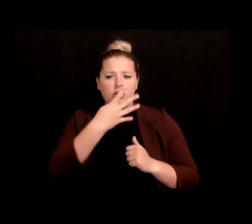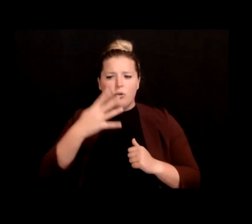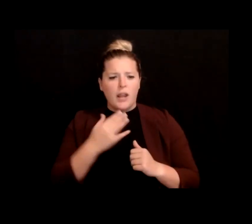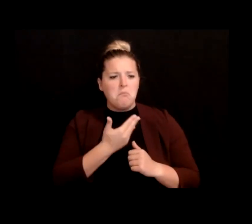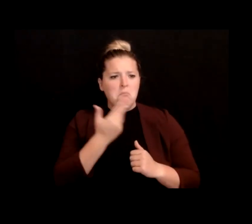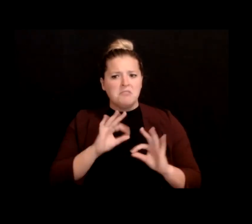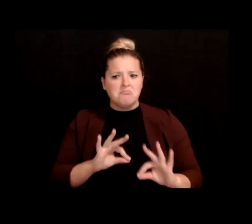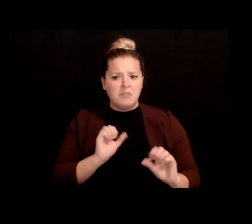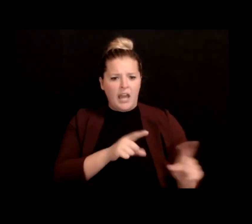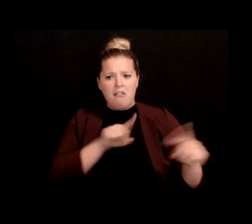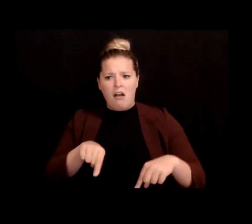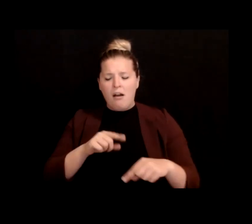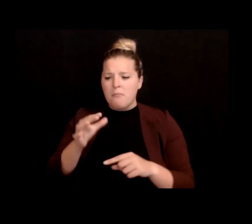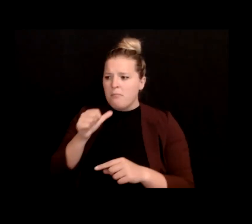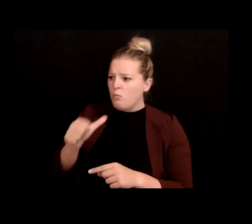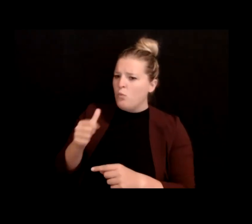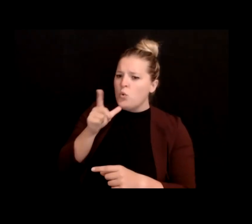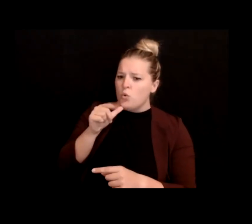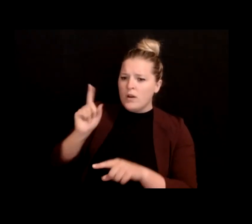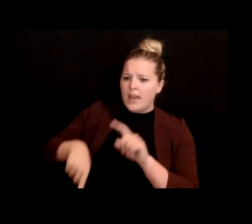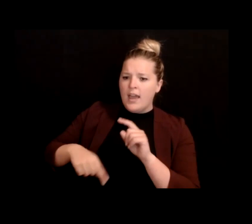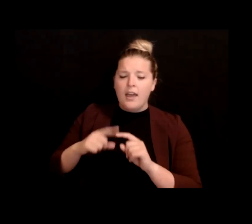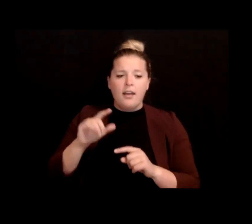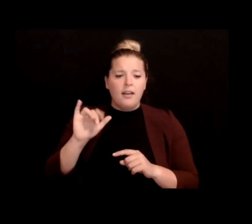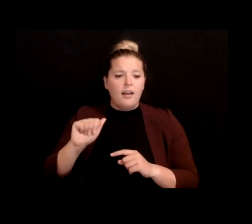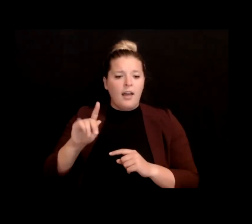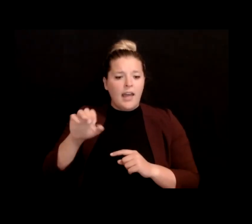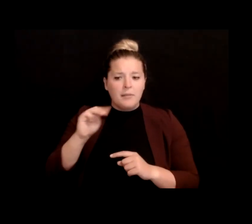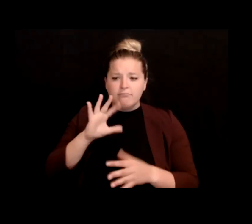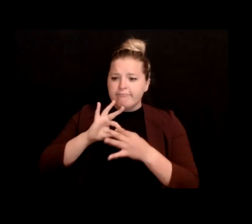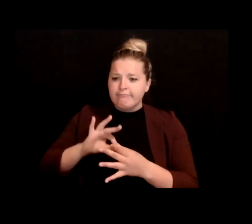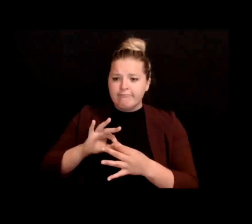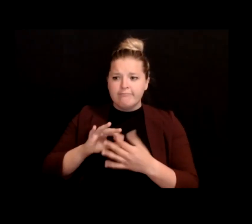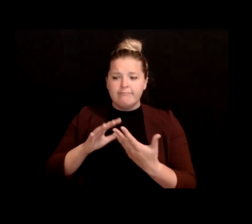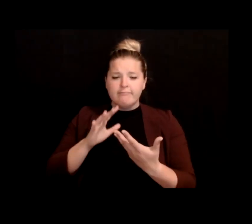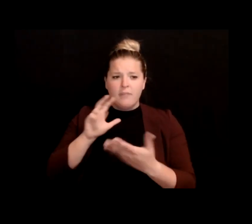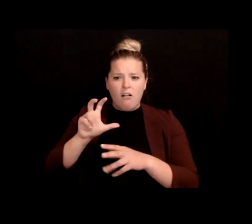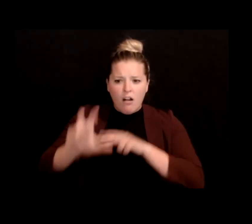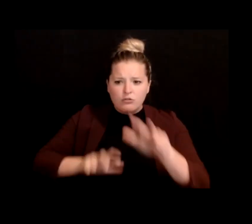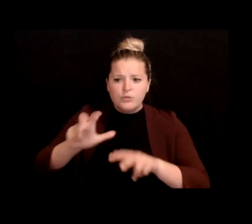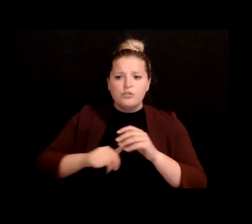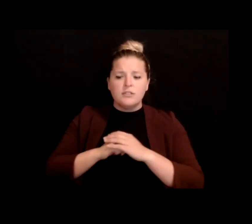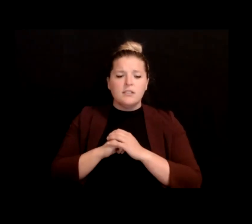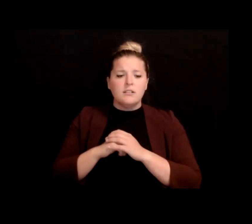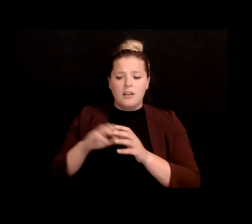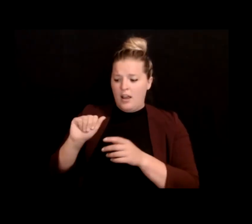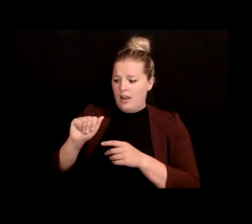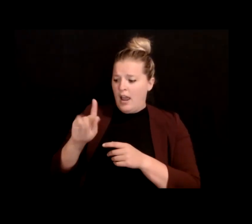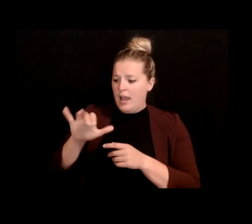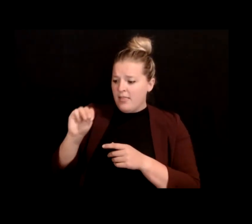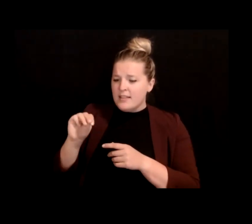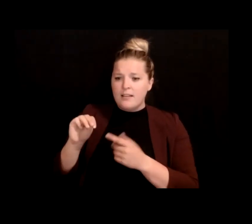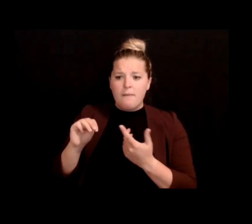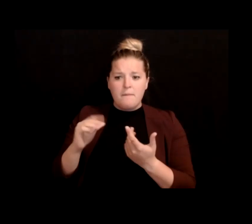notions, racistly and ableistly, of wealth, of intelligence, of contribution. The ways in which ableism has always been used